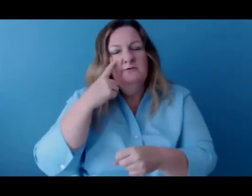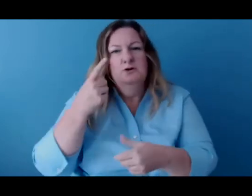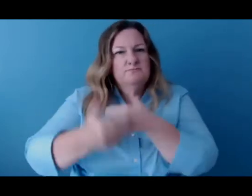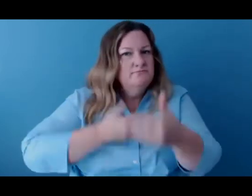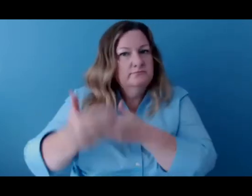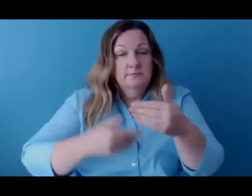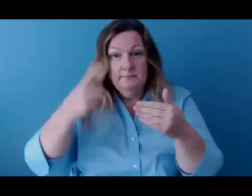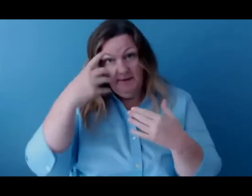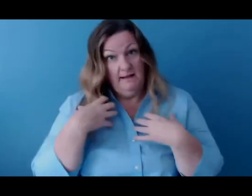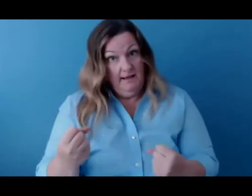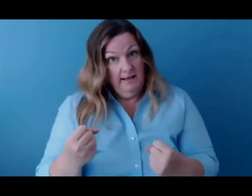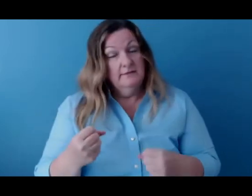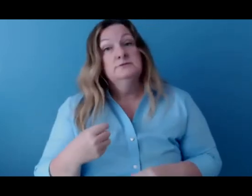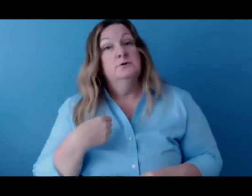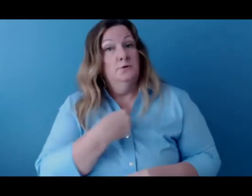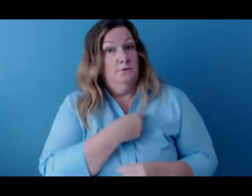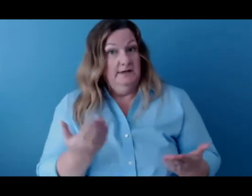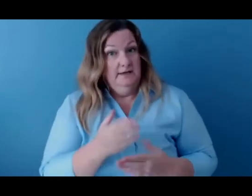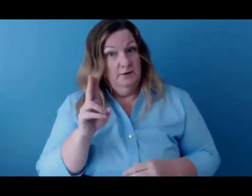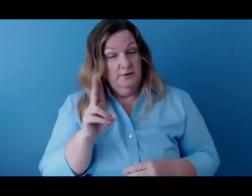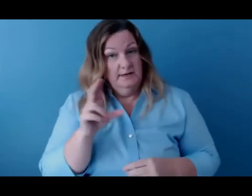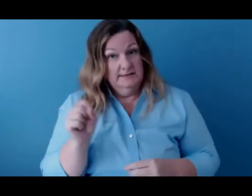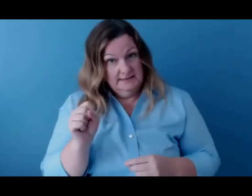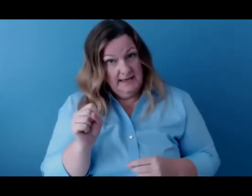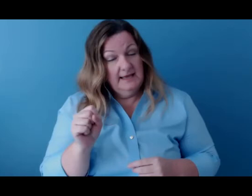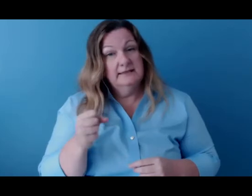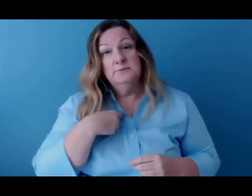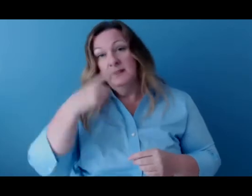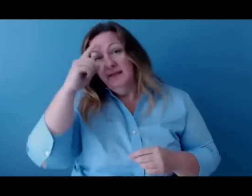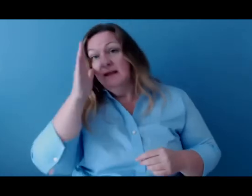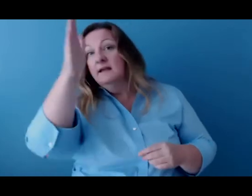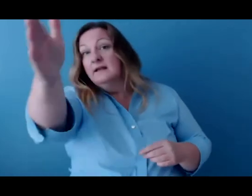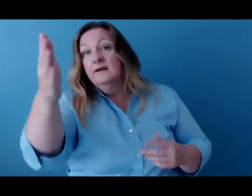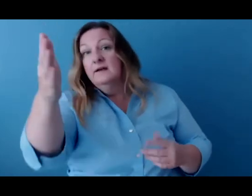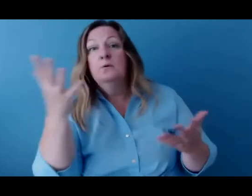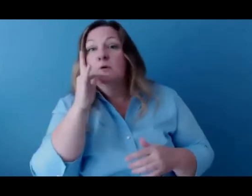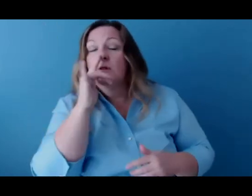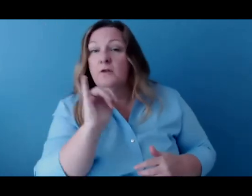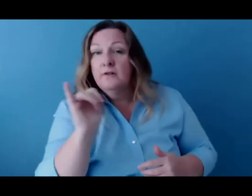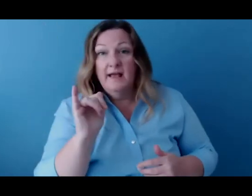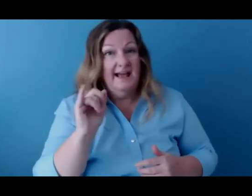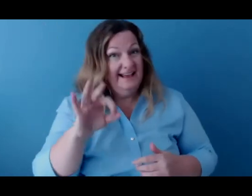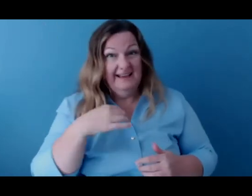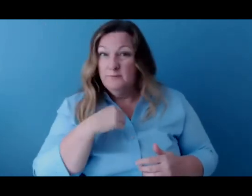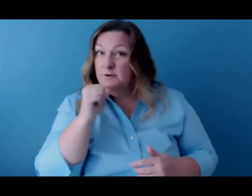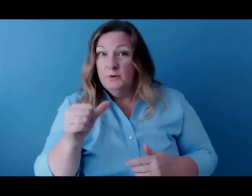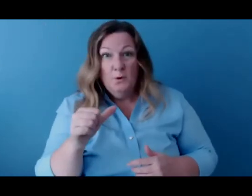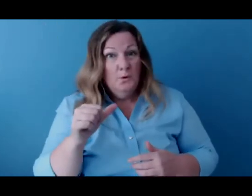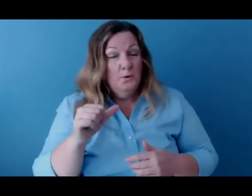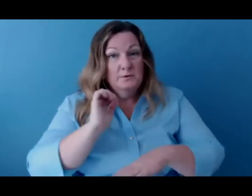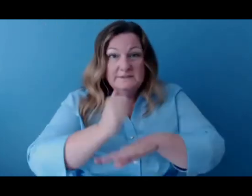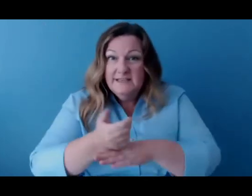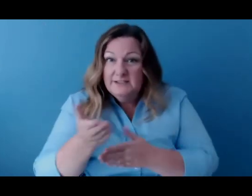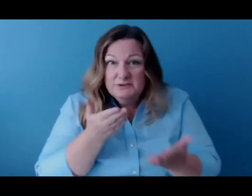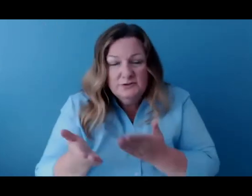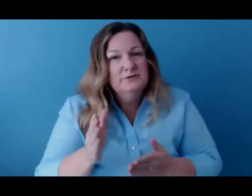down past, you know, down the road and around the corner thinking, okay, if we don't intervene, it's not going to just get